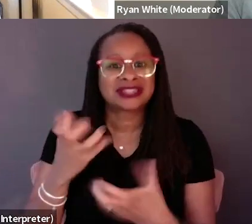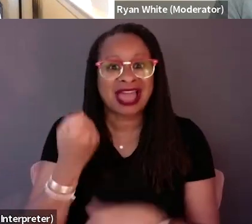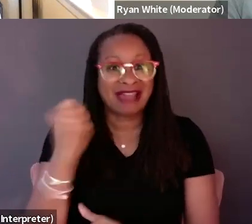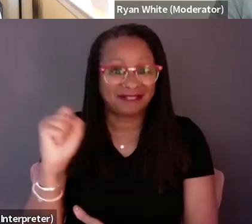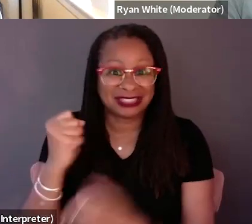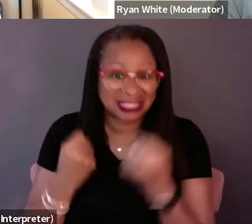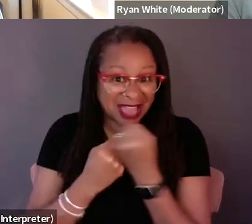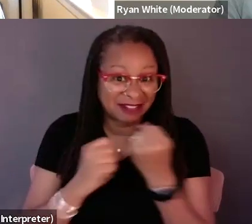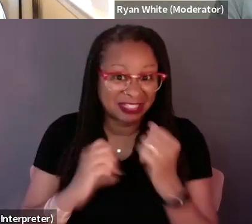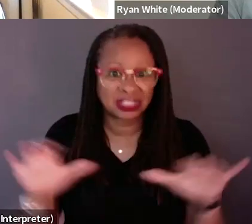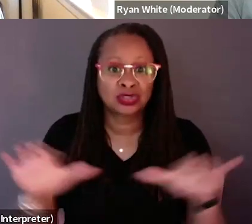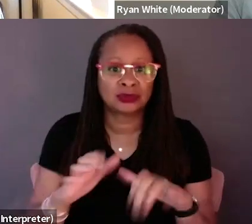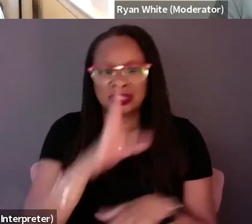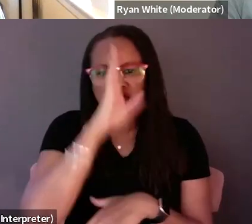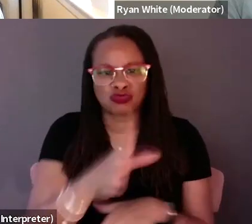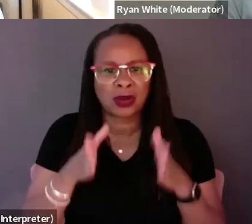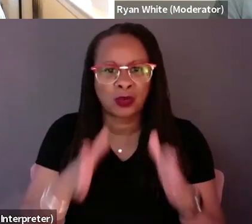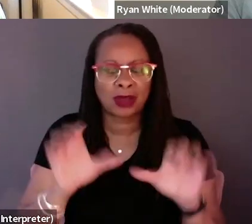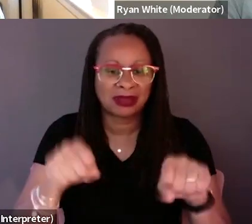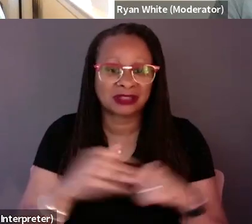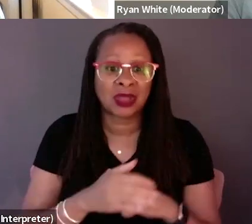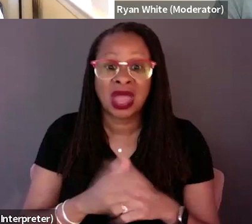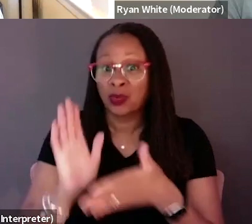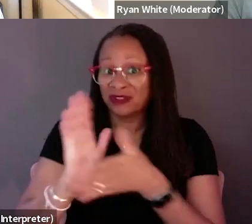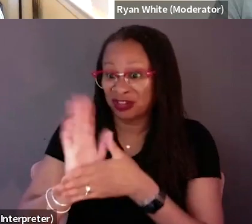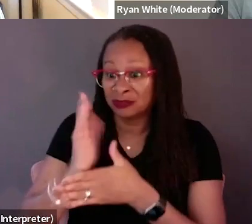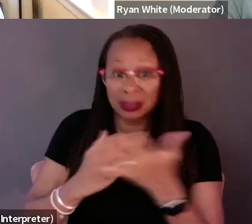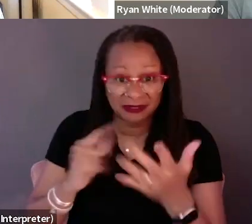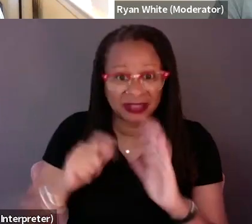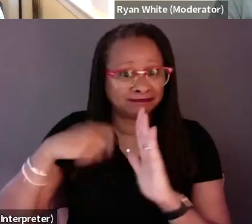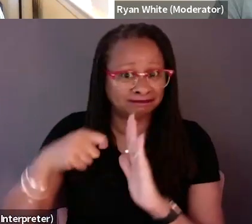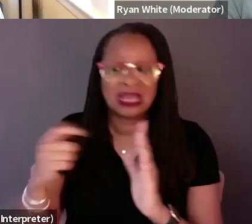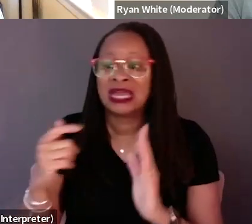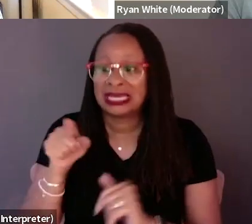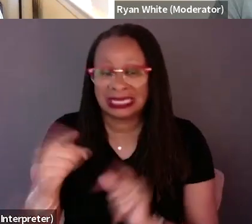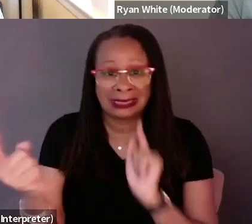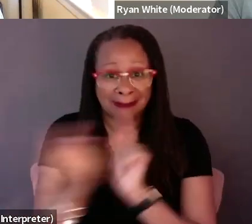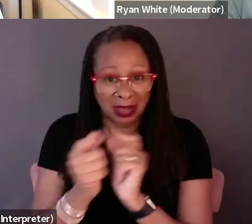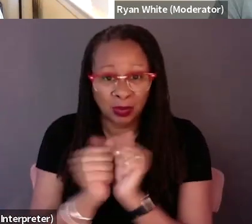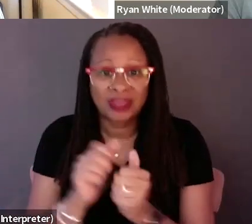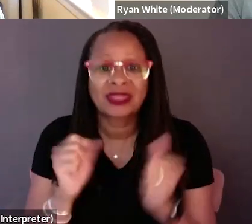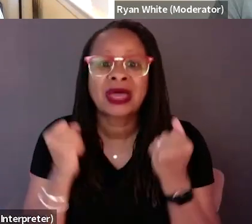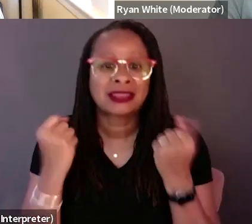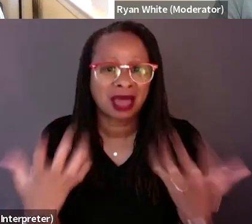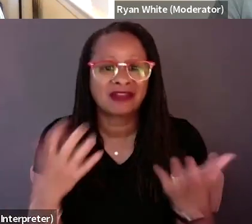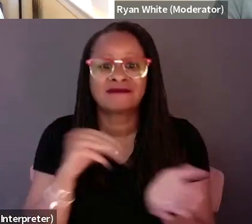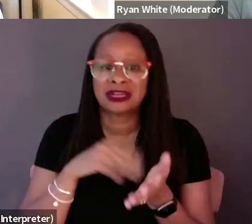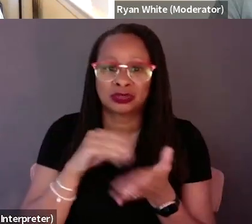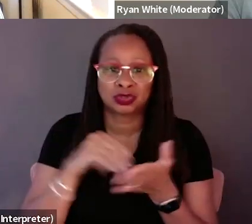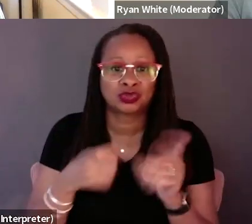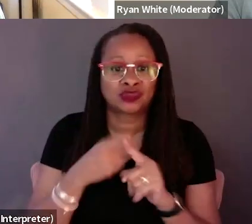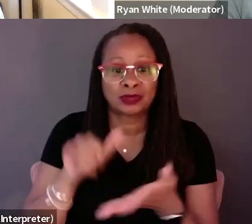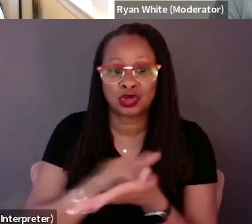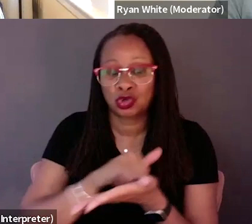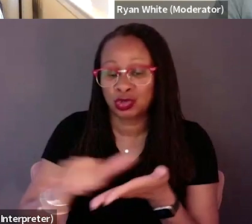possible. I think that's incredible. We filmed some of it. We filmed him meeting with a bunch of New York City medical